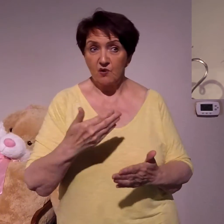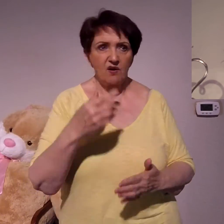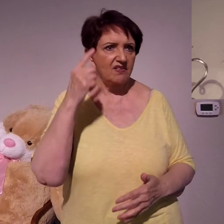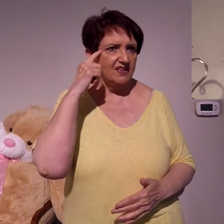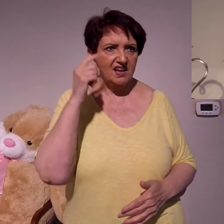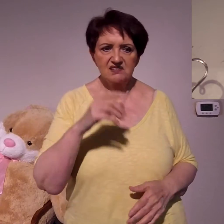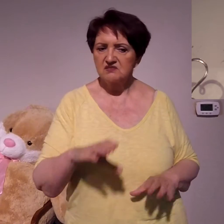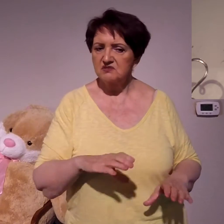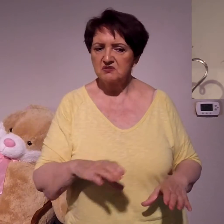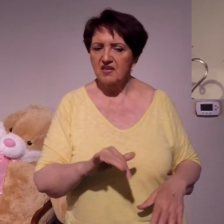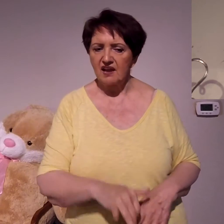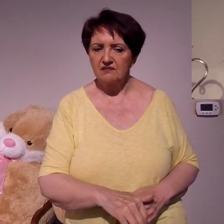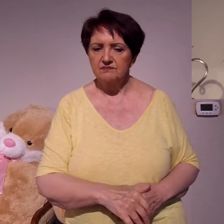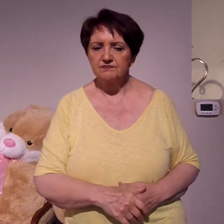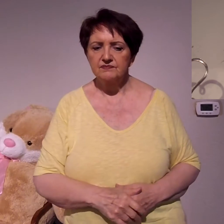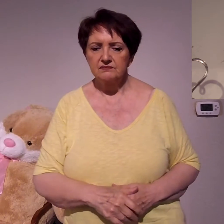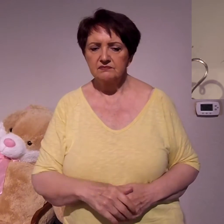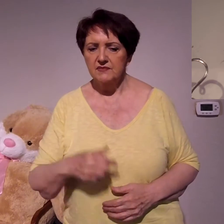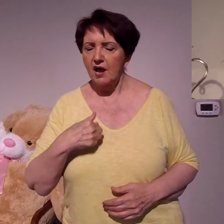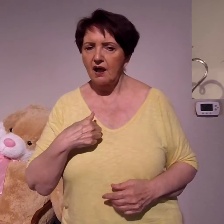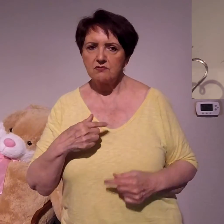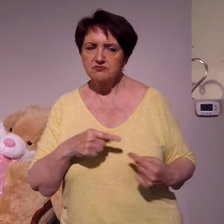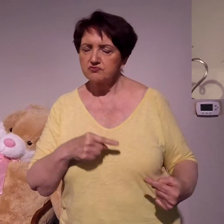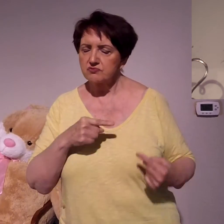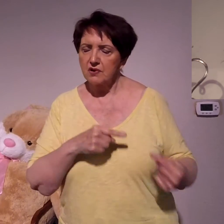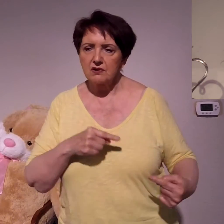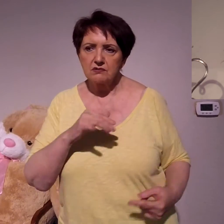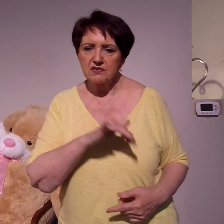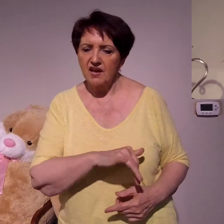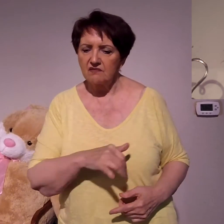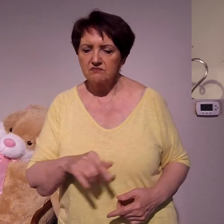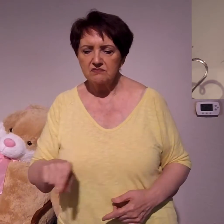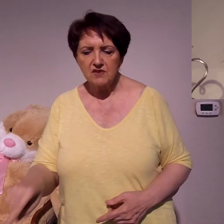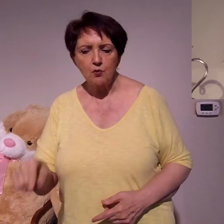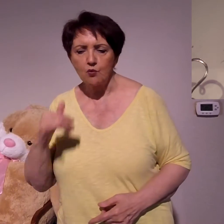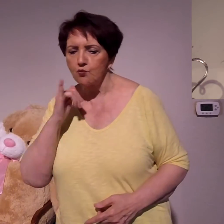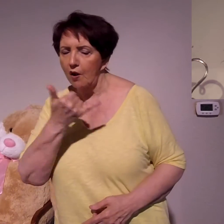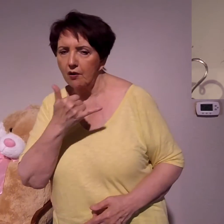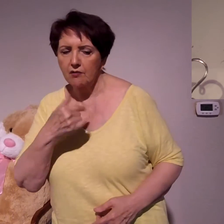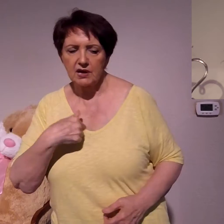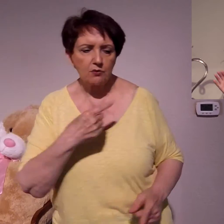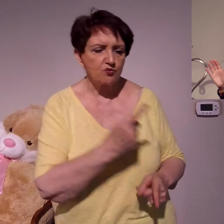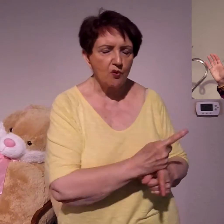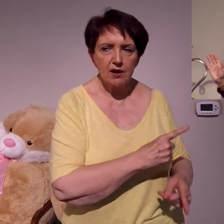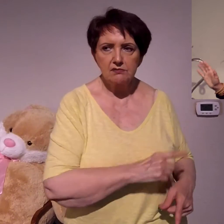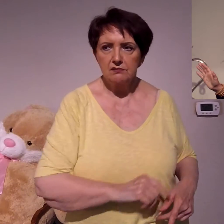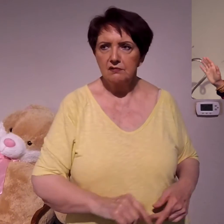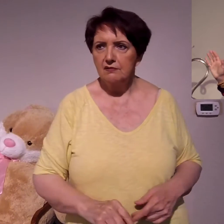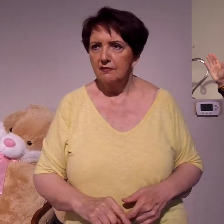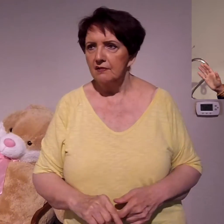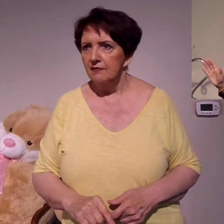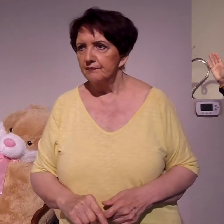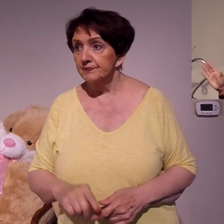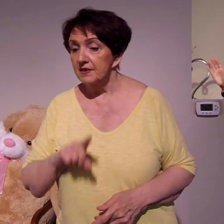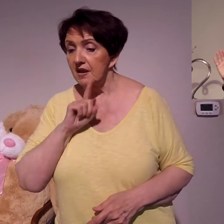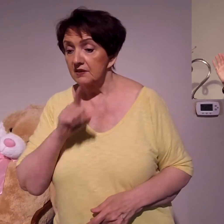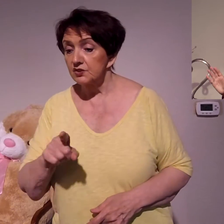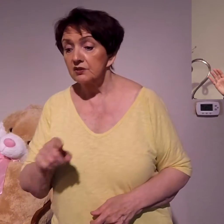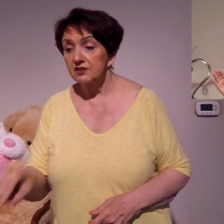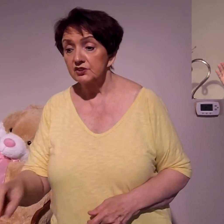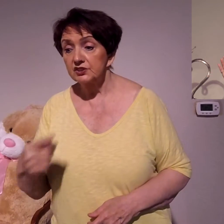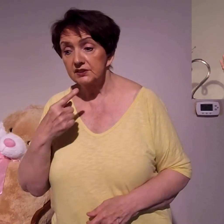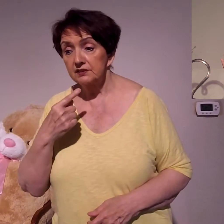people attempted, but I was in resistance because they were wrong and I'm right. When actually she points